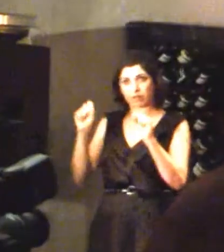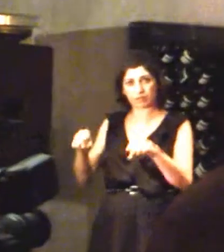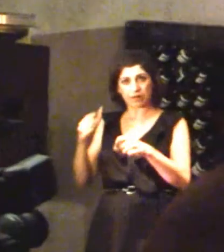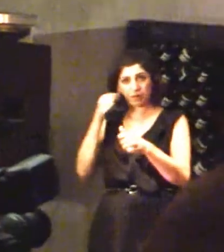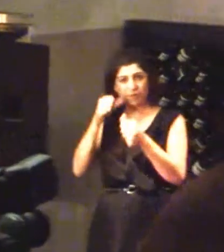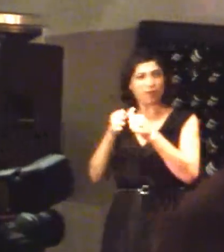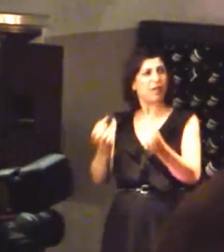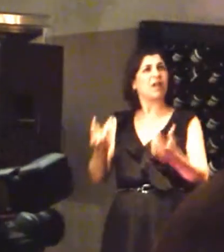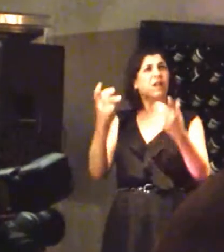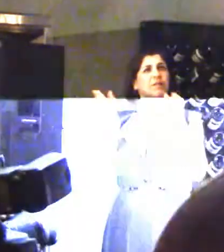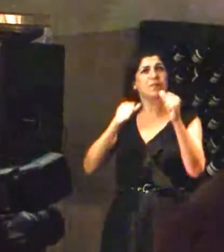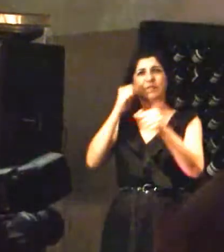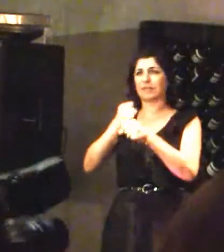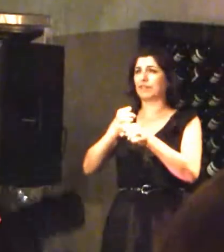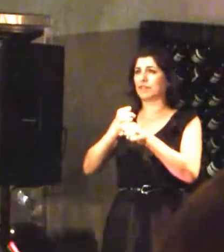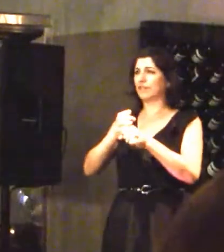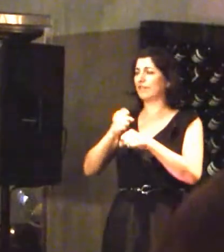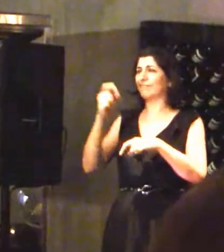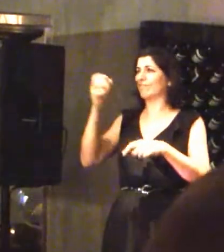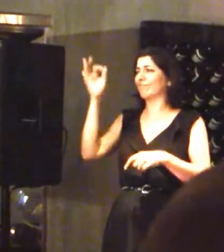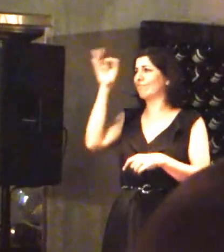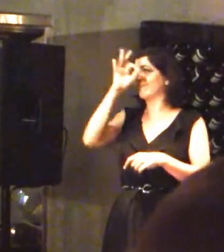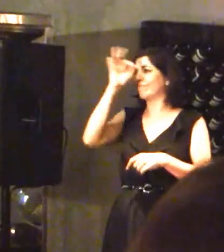many years? I'm like, I have no idea.